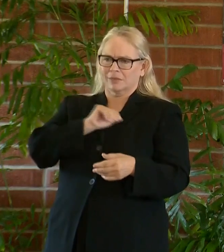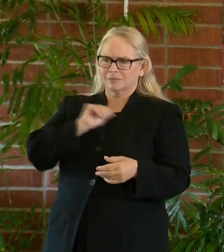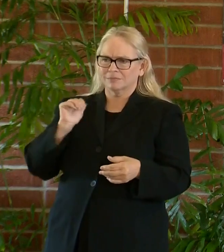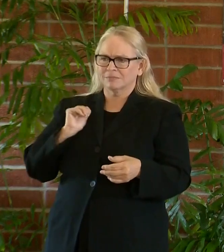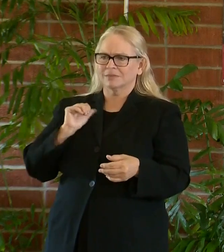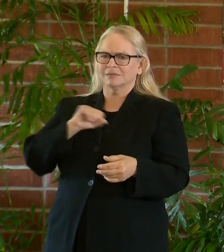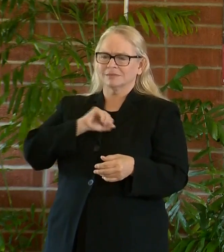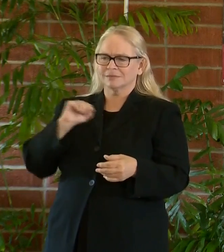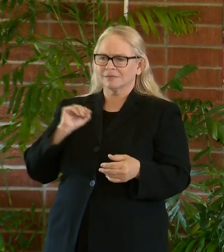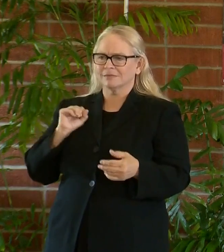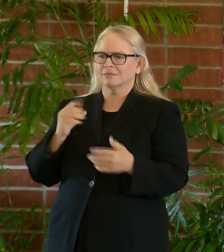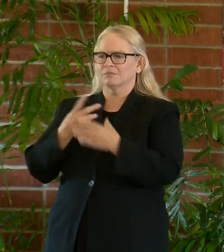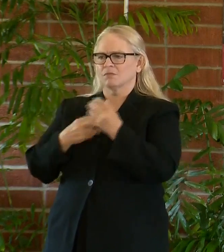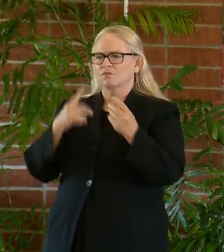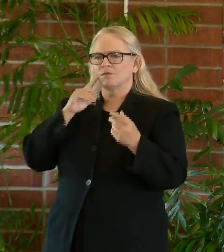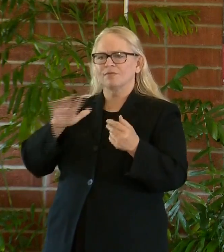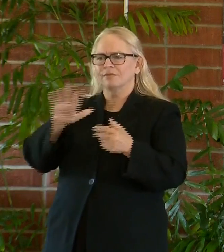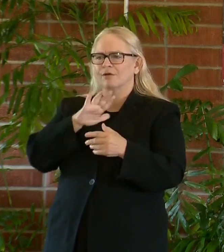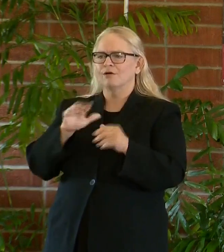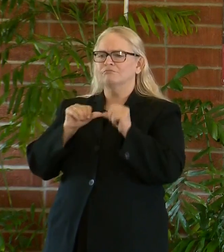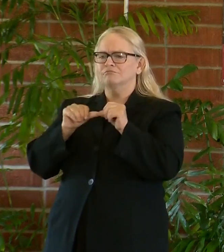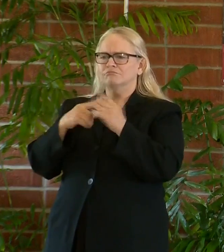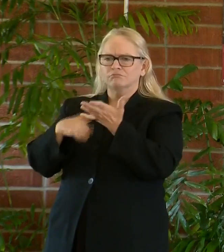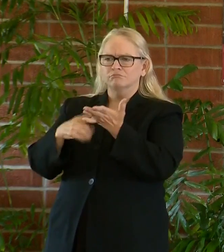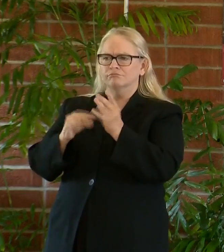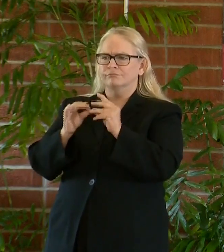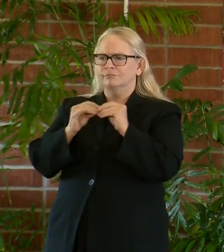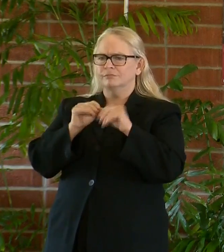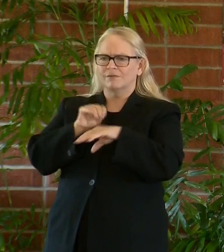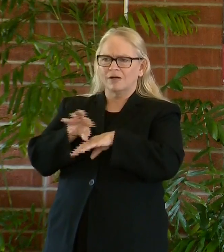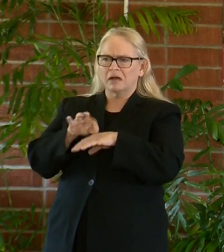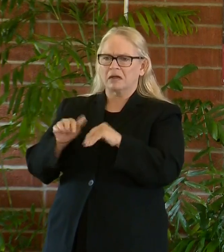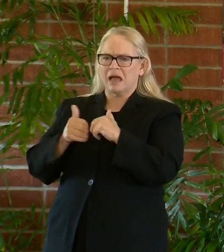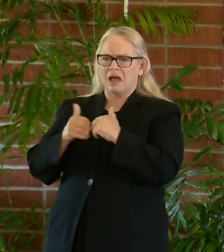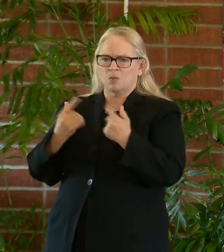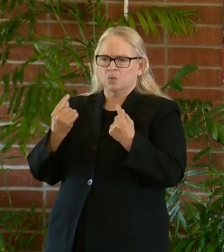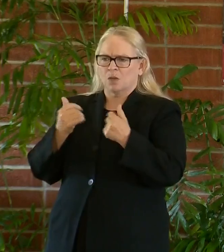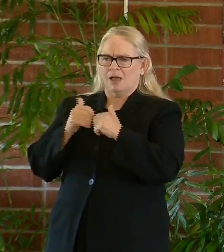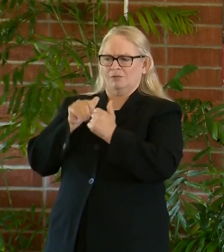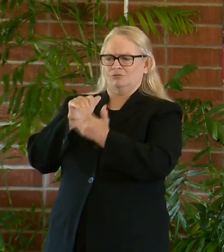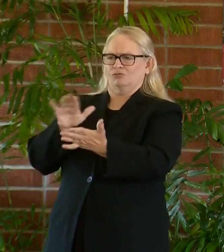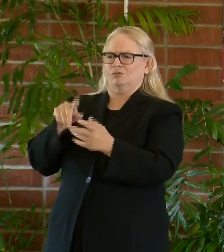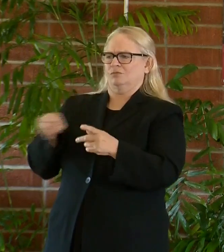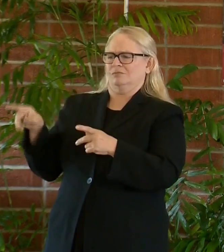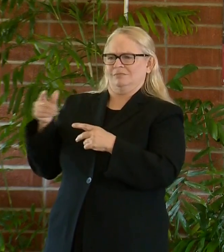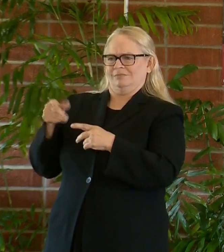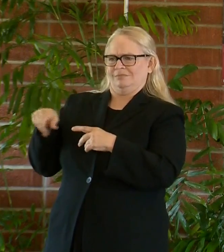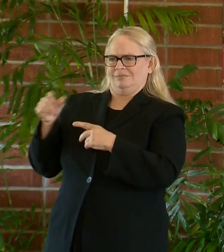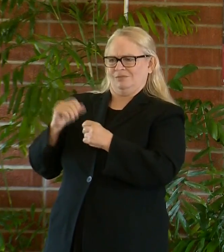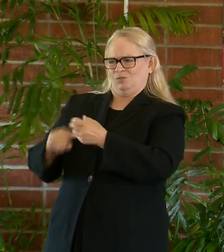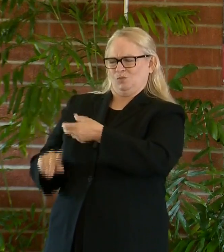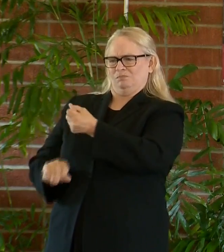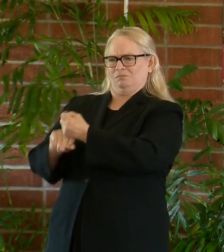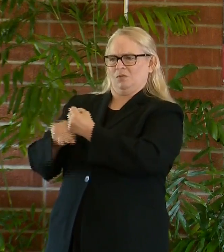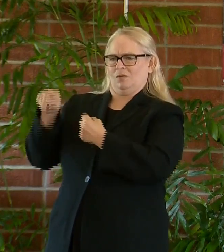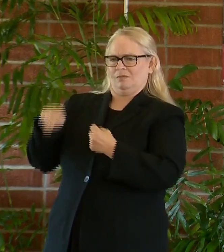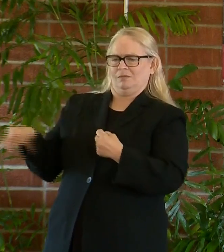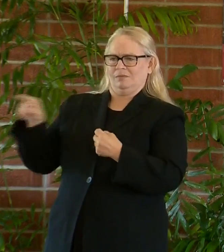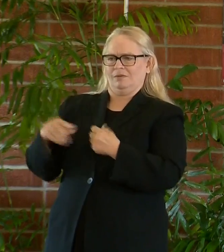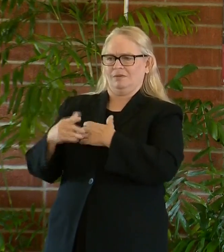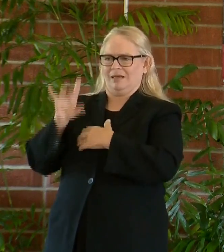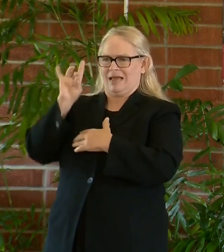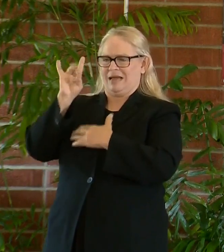and advice as it relates to distribution of funds. Not just distribution of funds. I noted just a moment ago